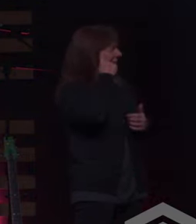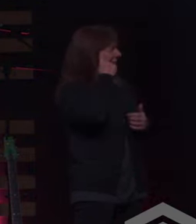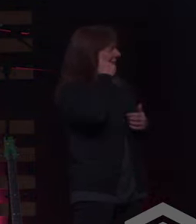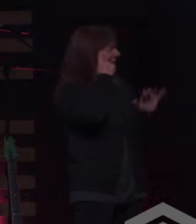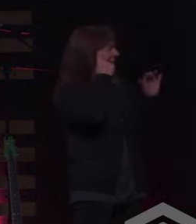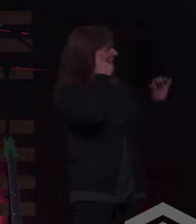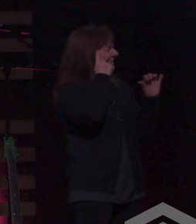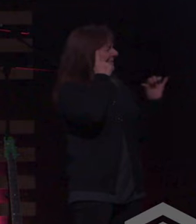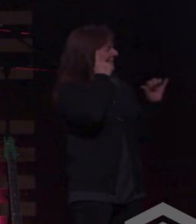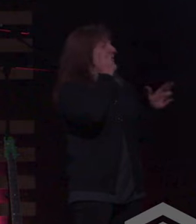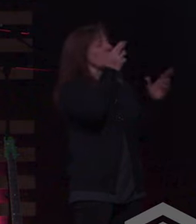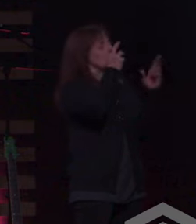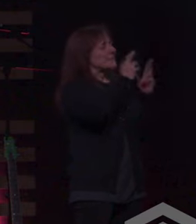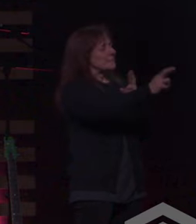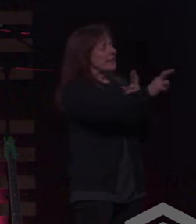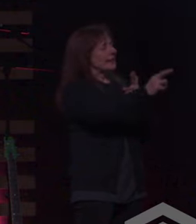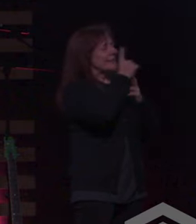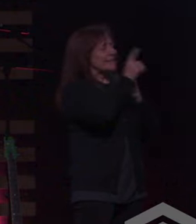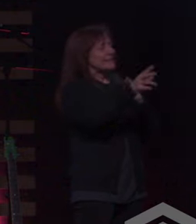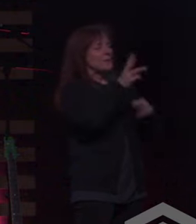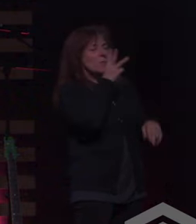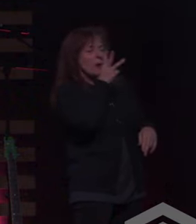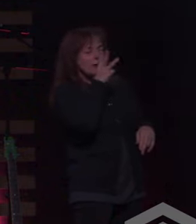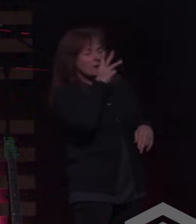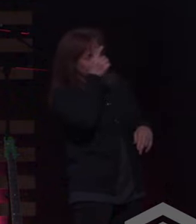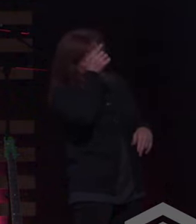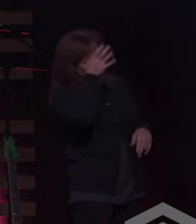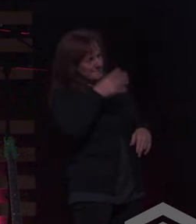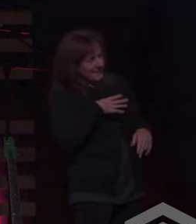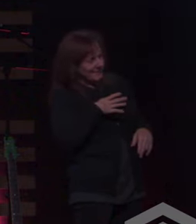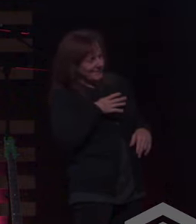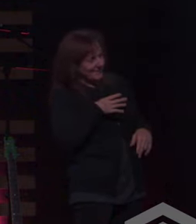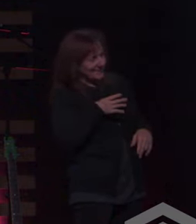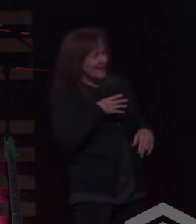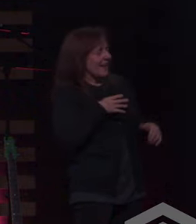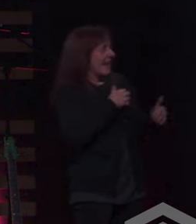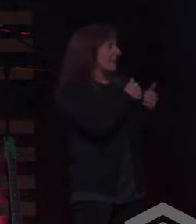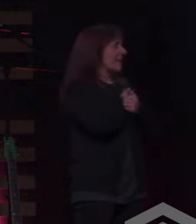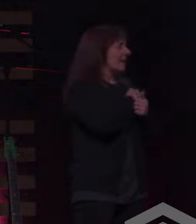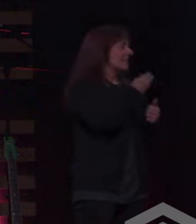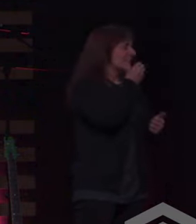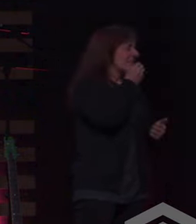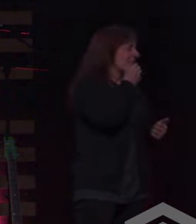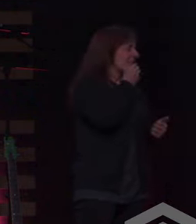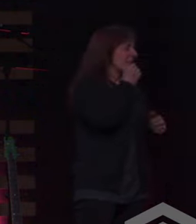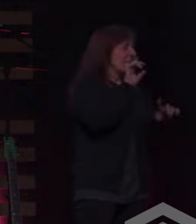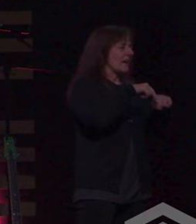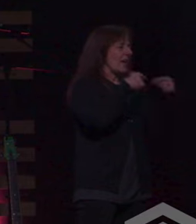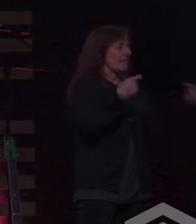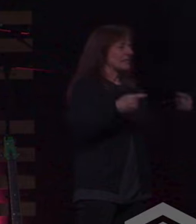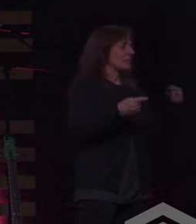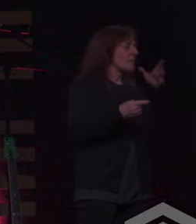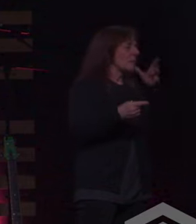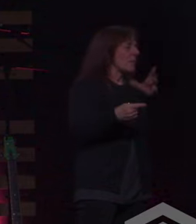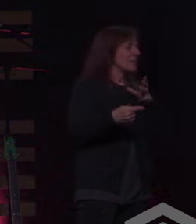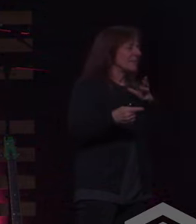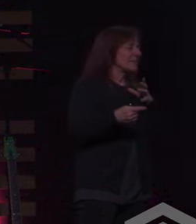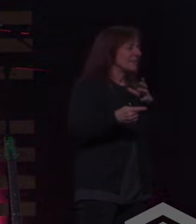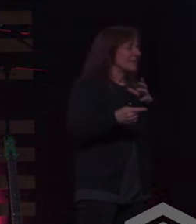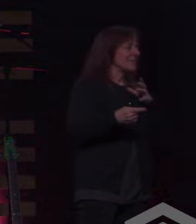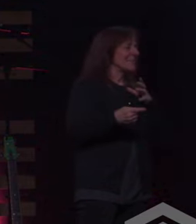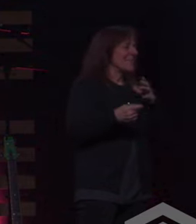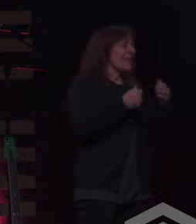mindset. Respect is like water for men, and love is like food. And the reverse is true for the wife.